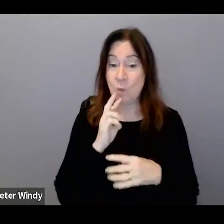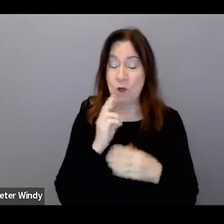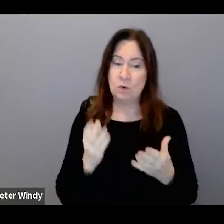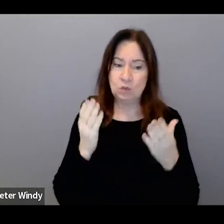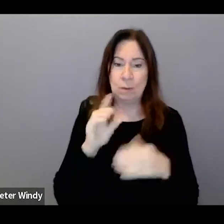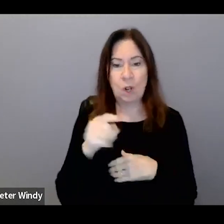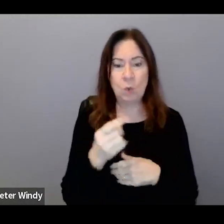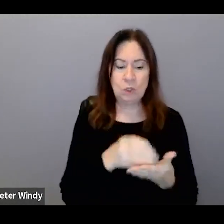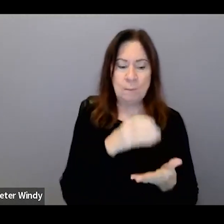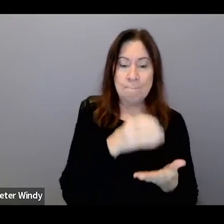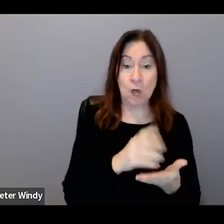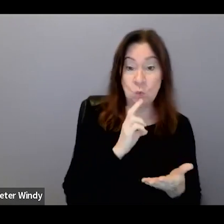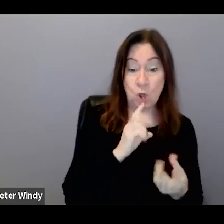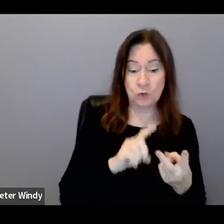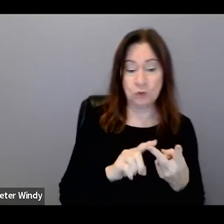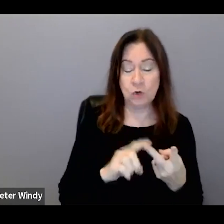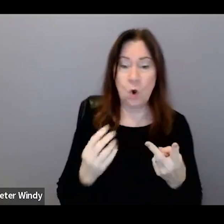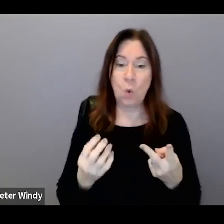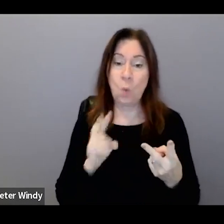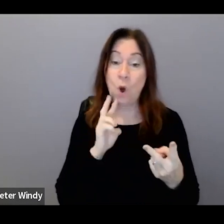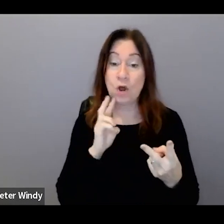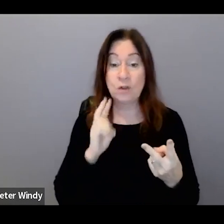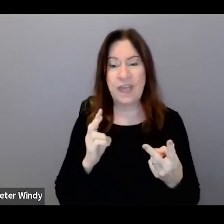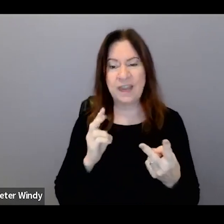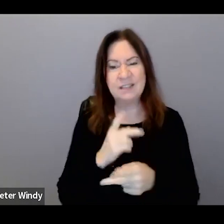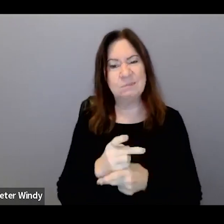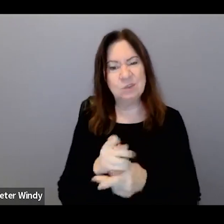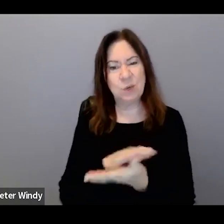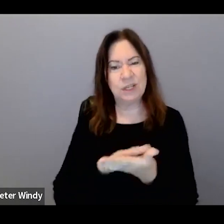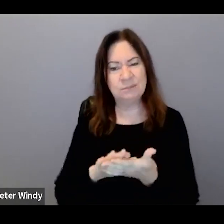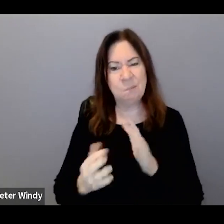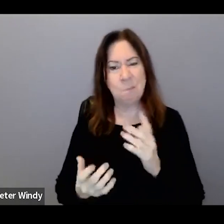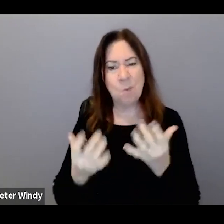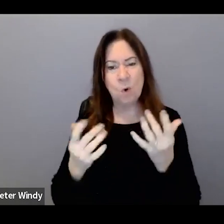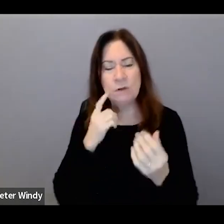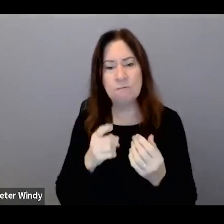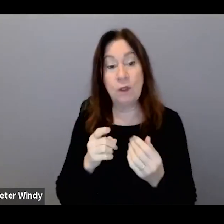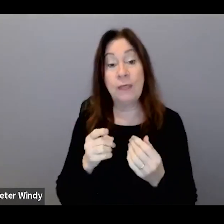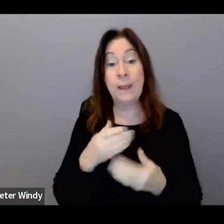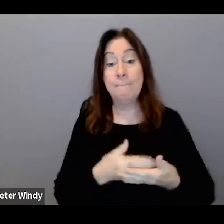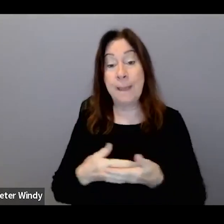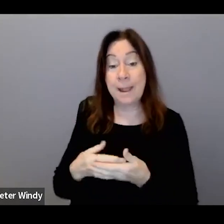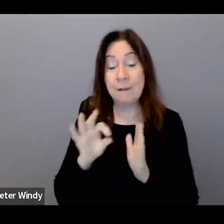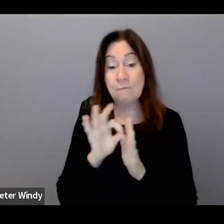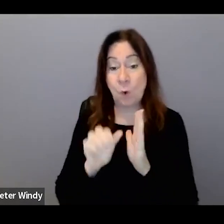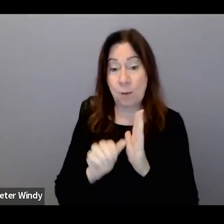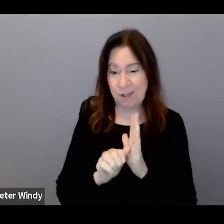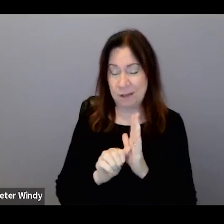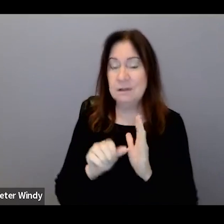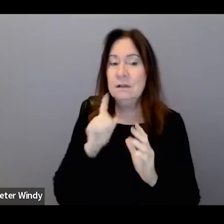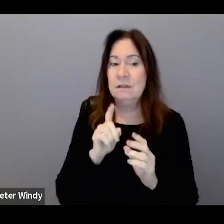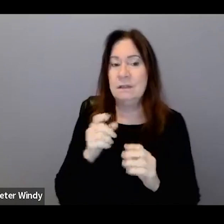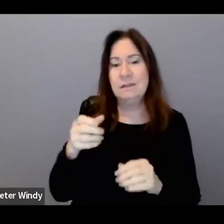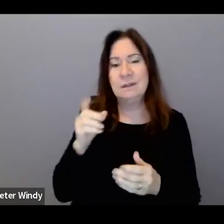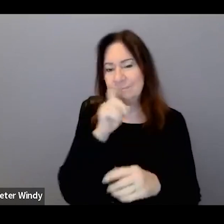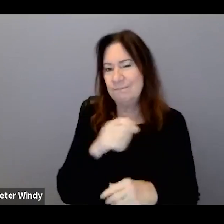only bottled water or water that has been otherwise treated for making baby formula. And that's been posted on the